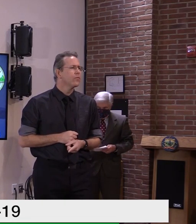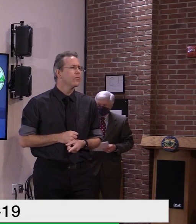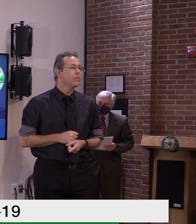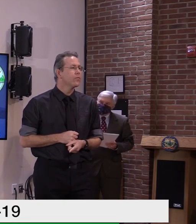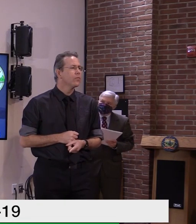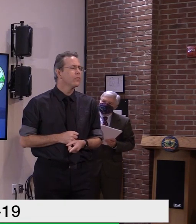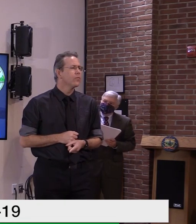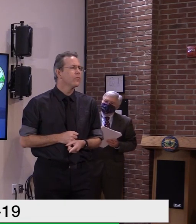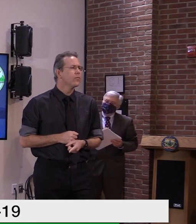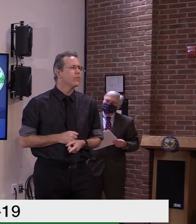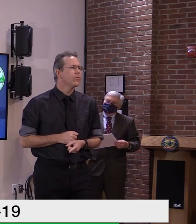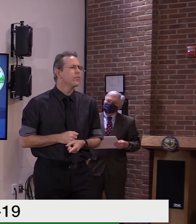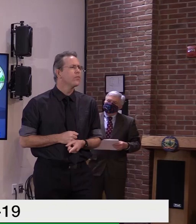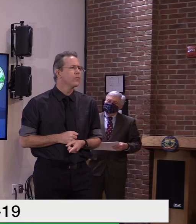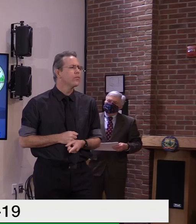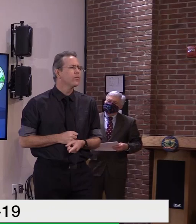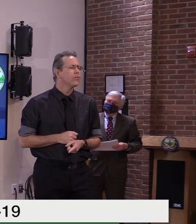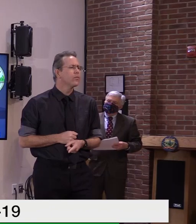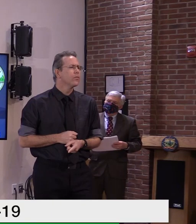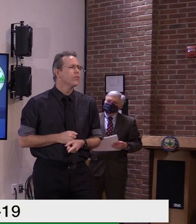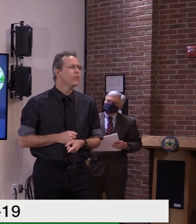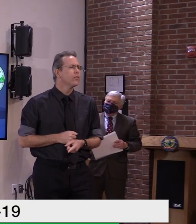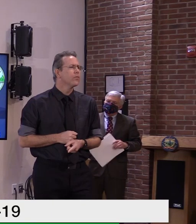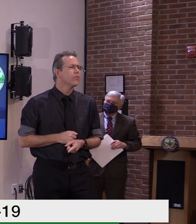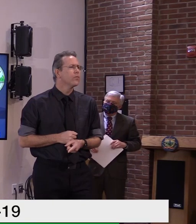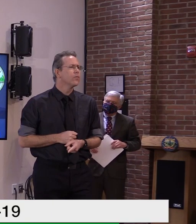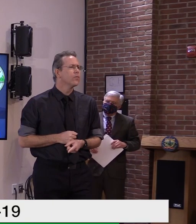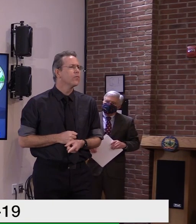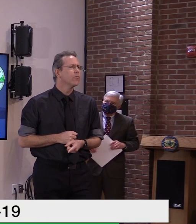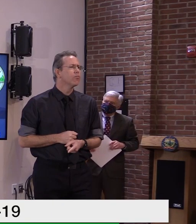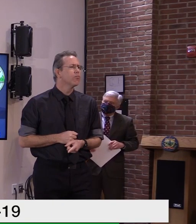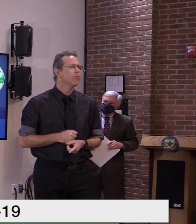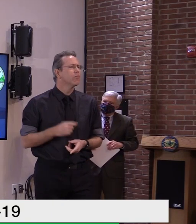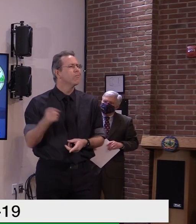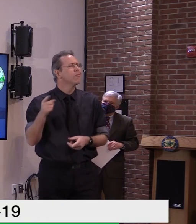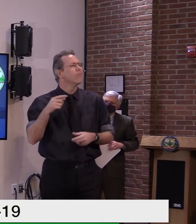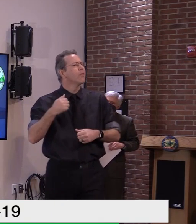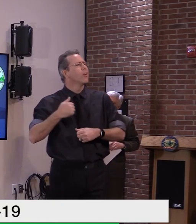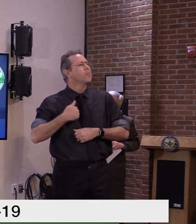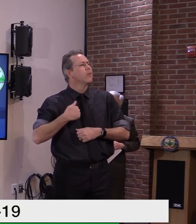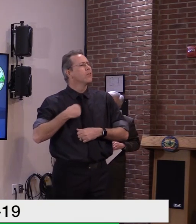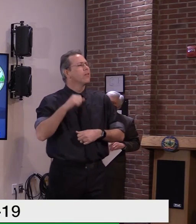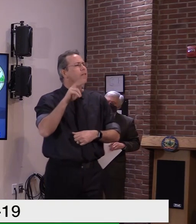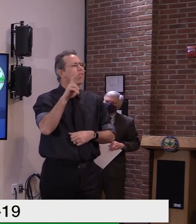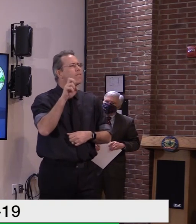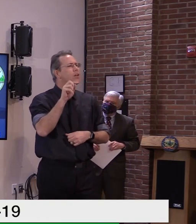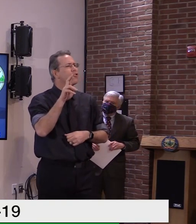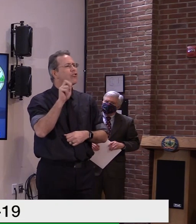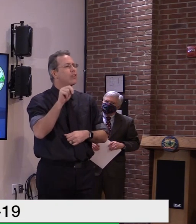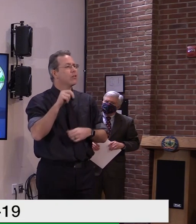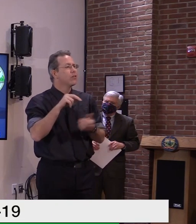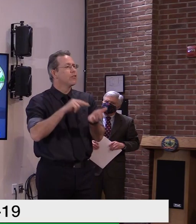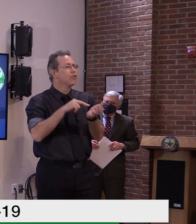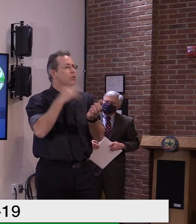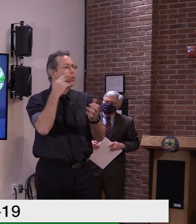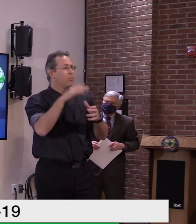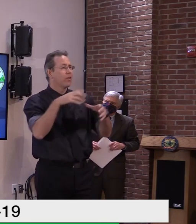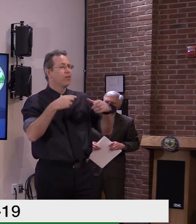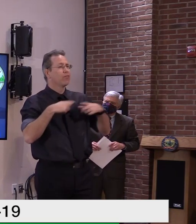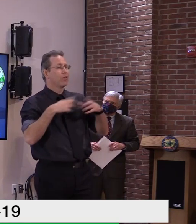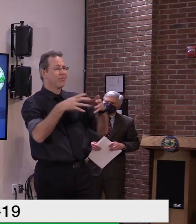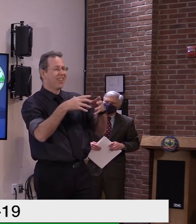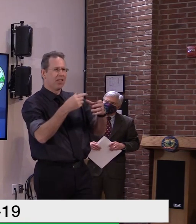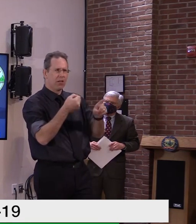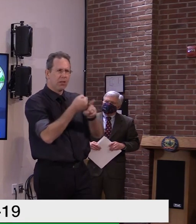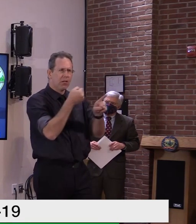the outbreak, or what kind of exposure might have led to the outbreak? And can you tell me a little more about exactly what the rapid response team is doing in terms